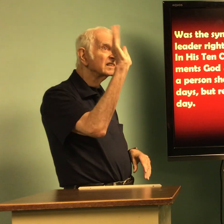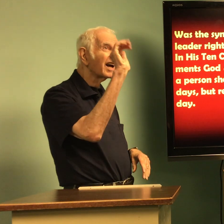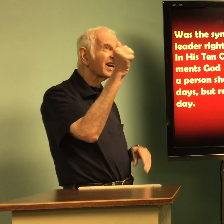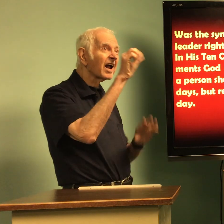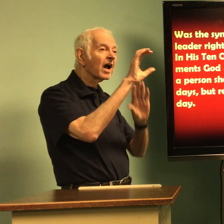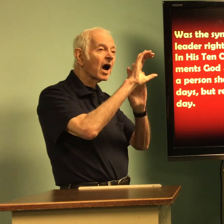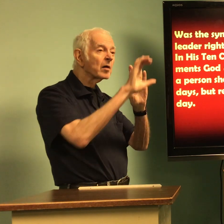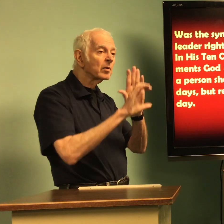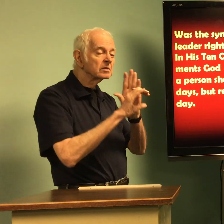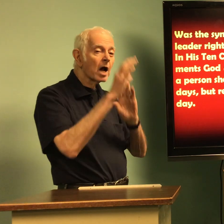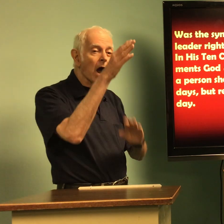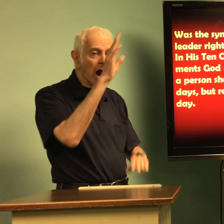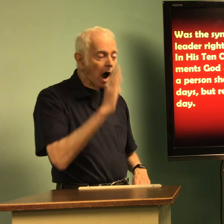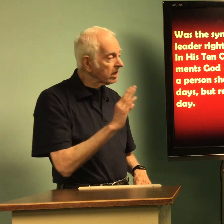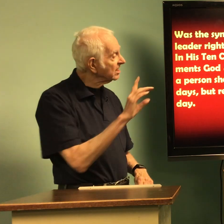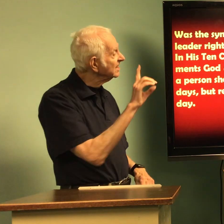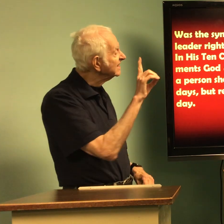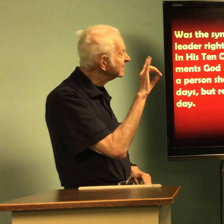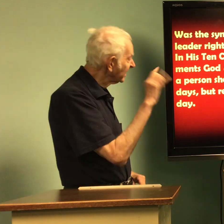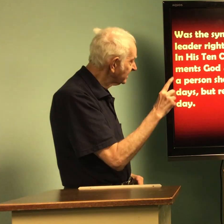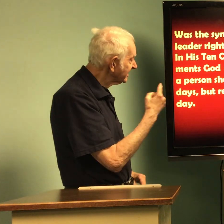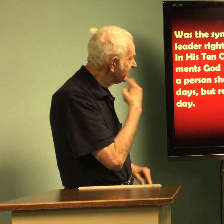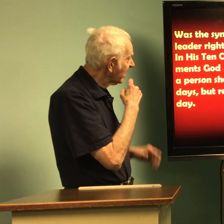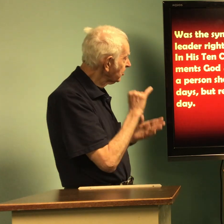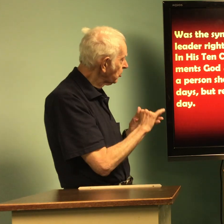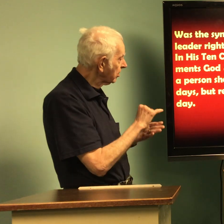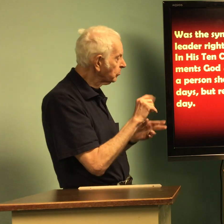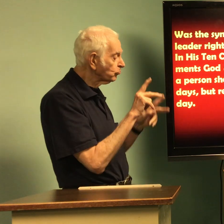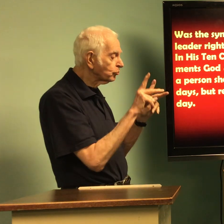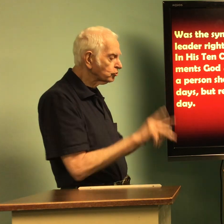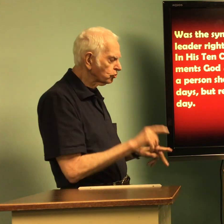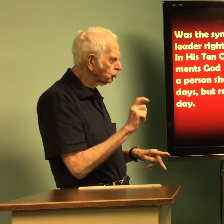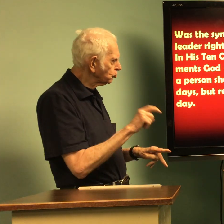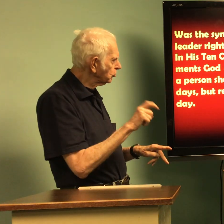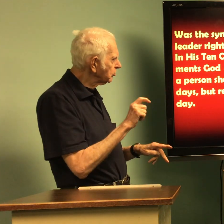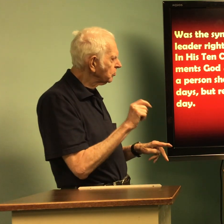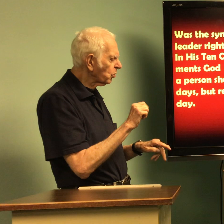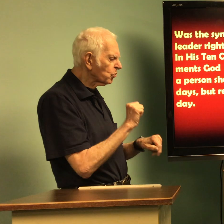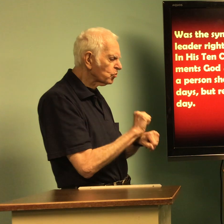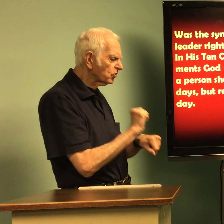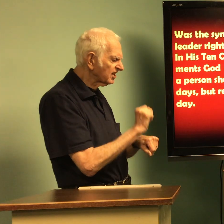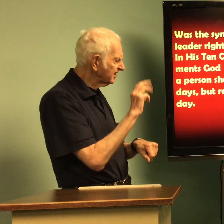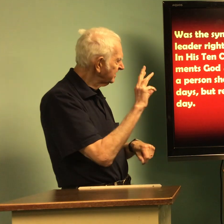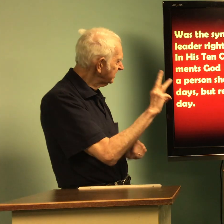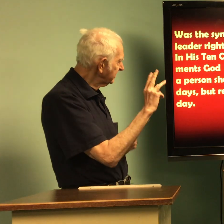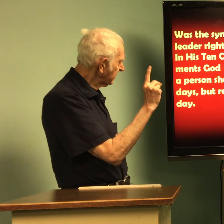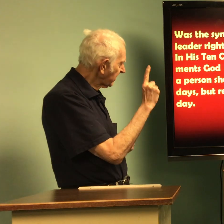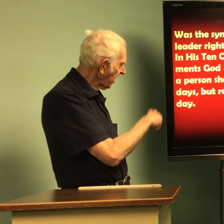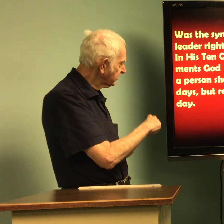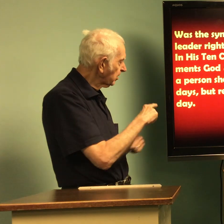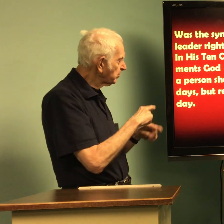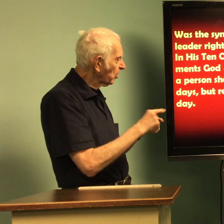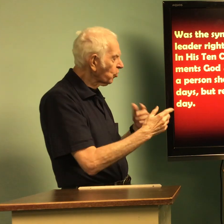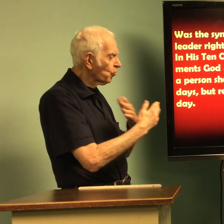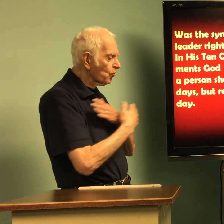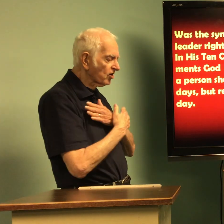In his Ten Commandments, God did say a person should work 6 days, but on